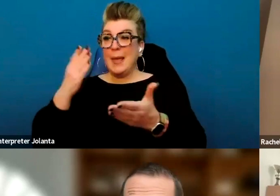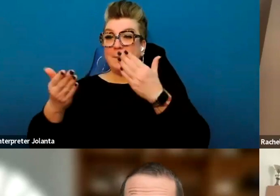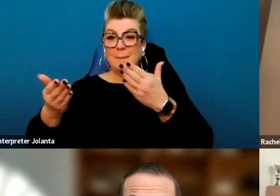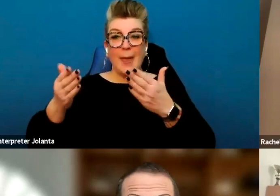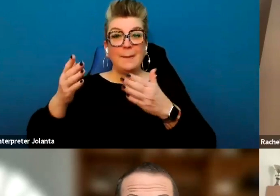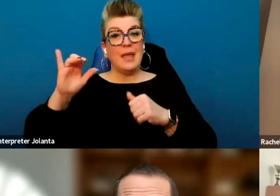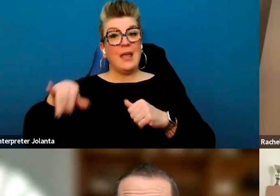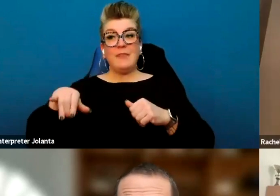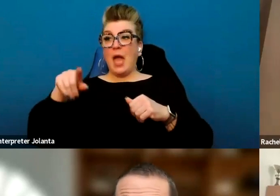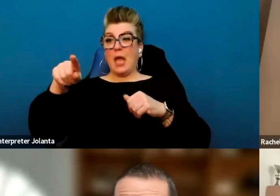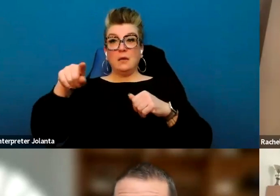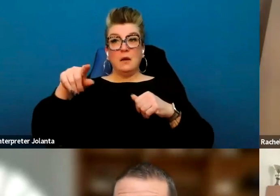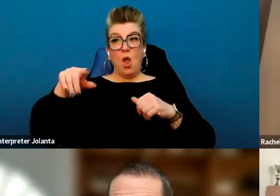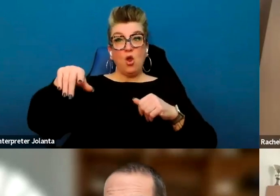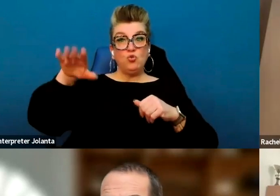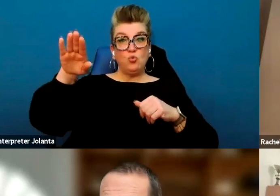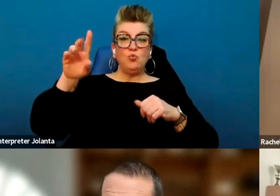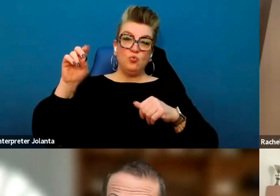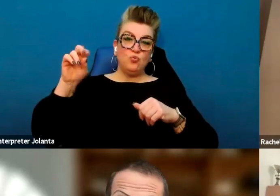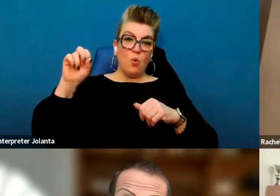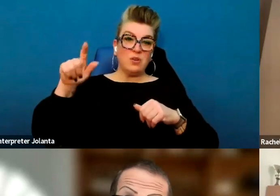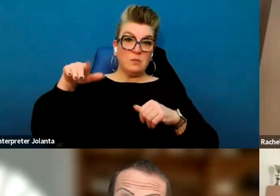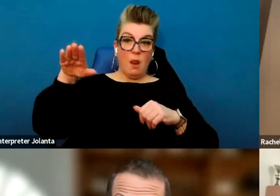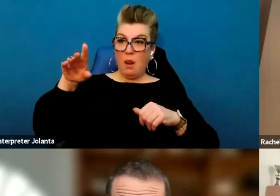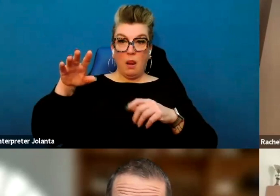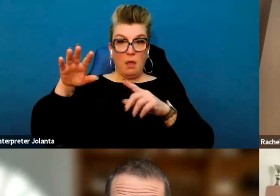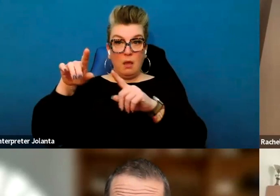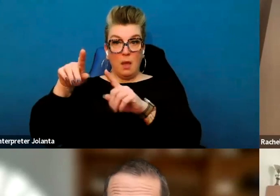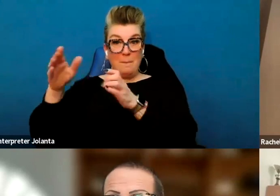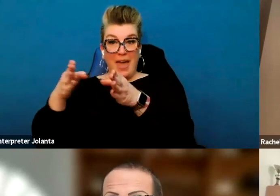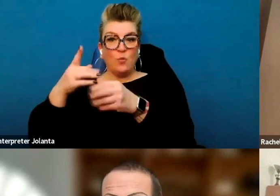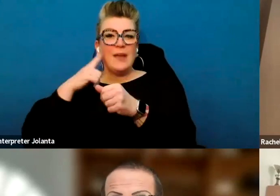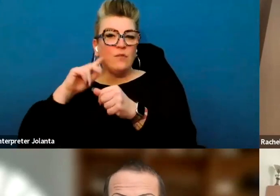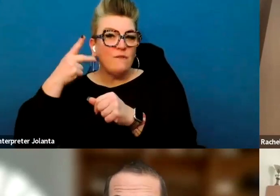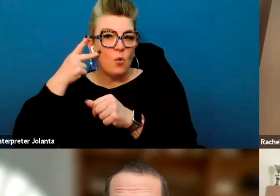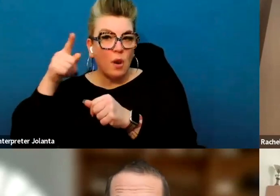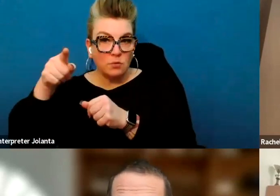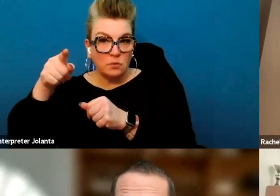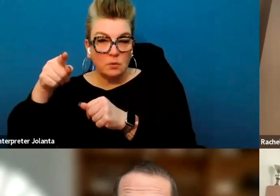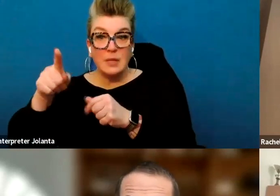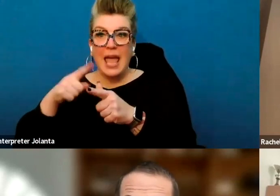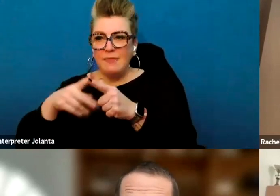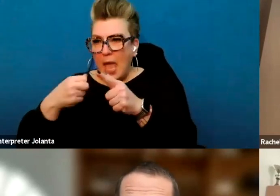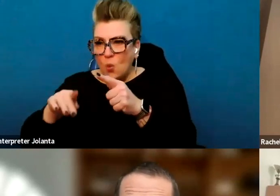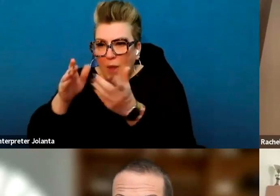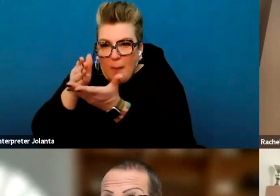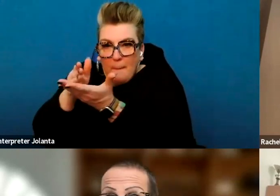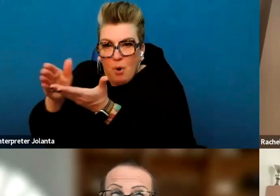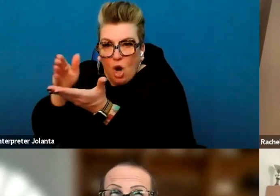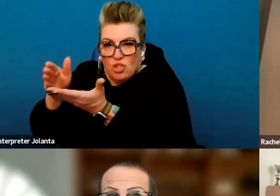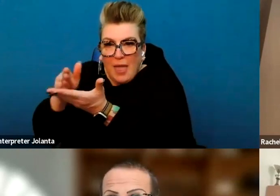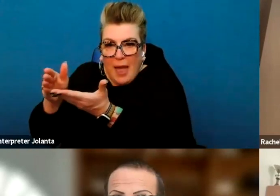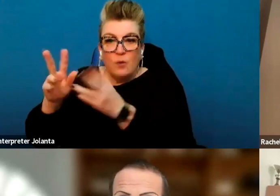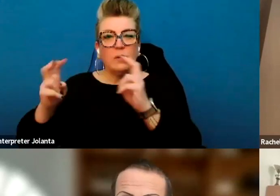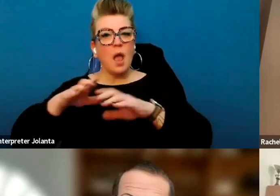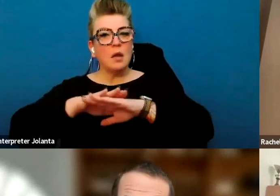dorsal pathway with a phonological measure, and we will control for or partial out like